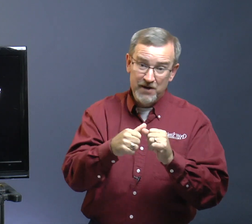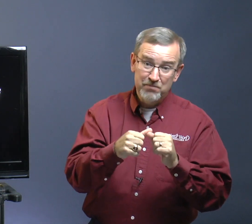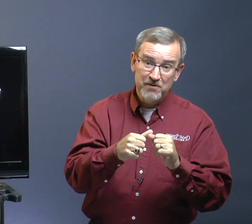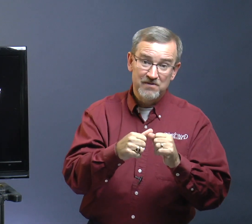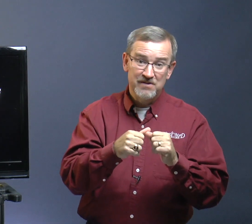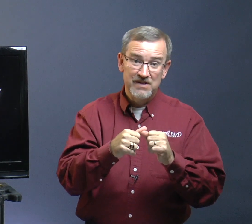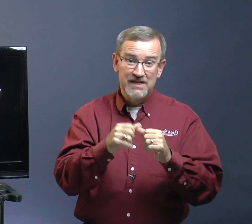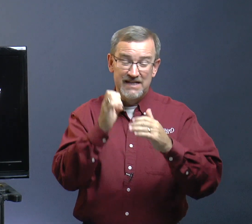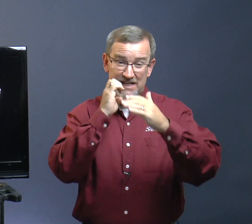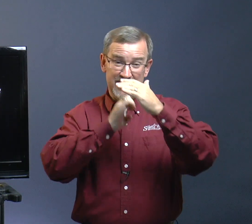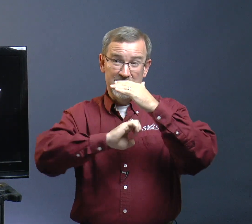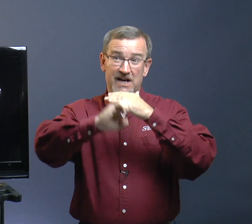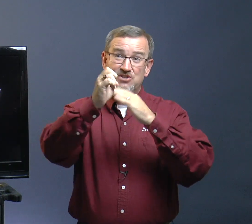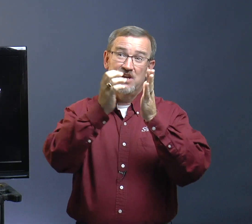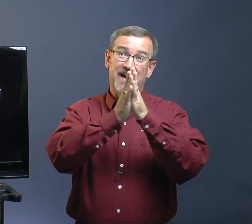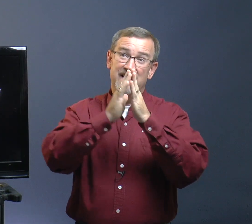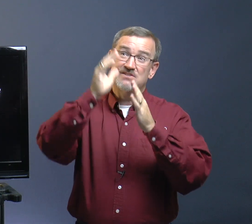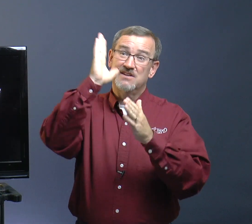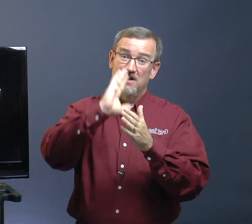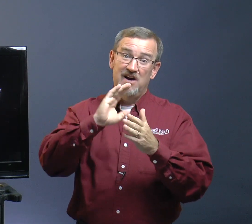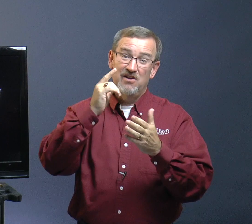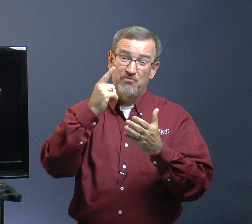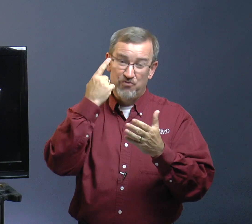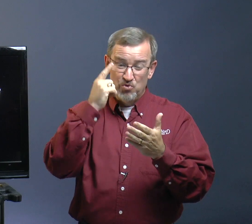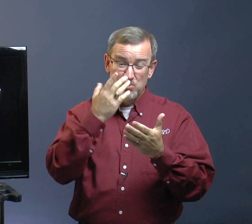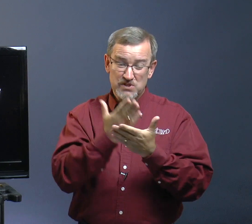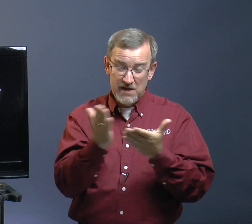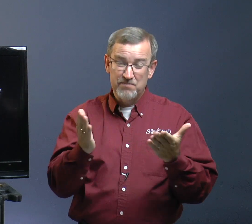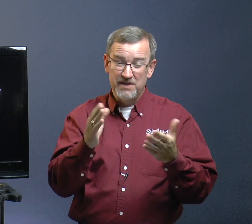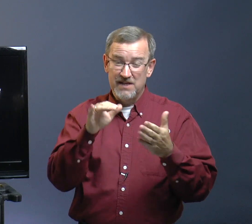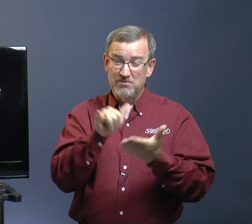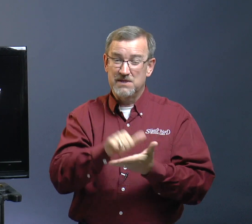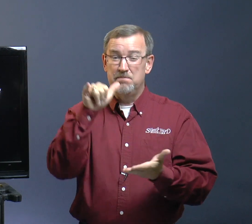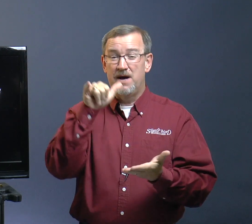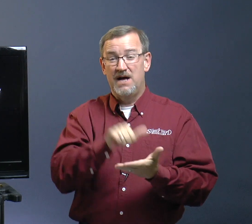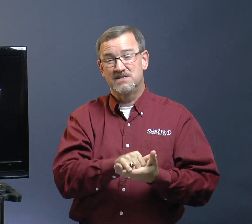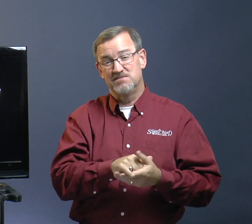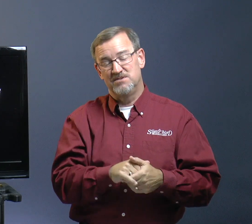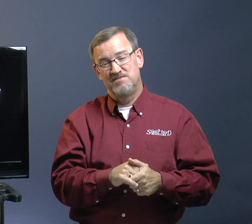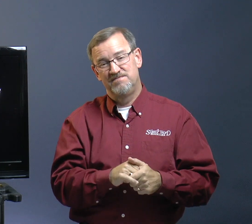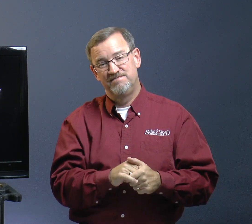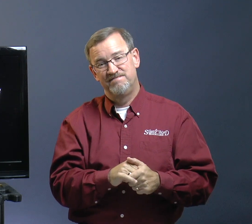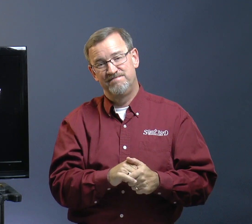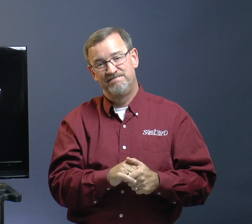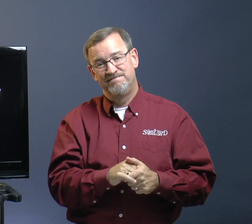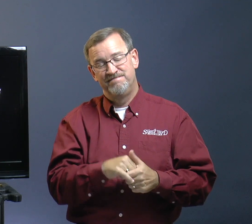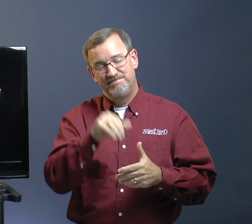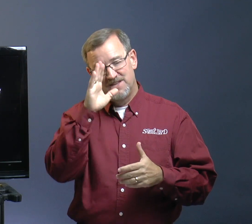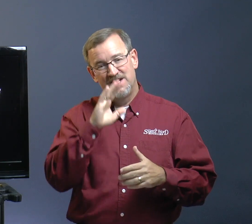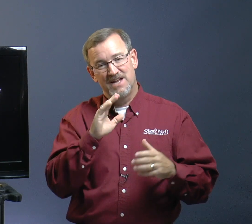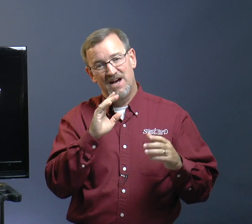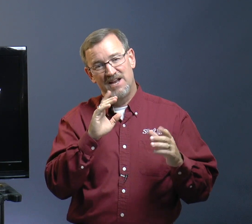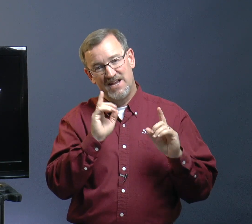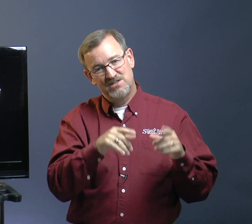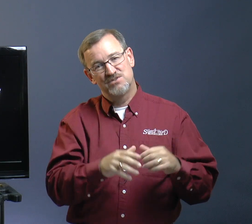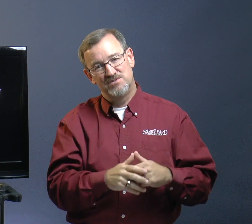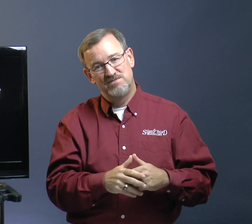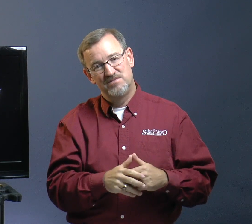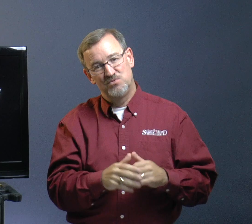Remember, Elijah asked God for something that was impossible. And God answered